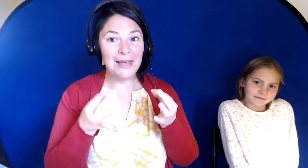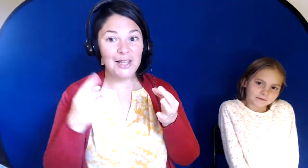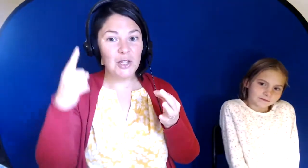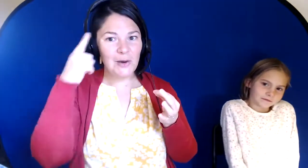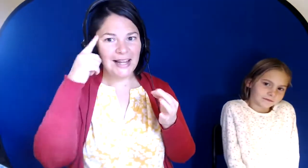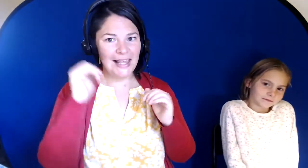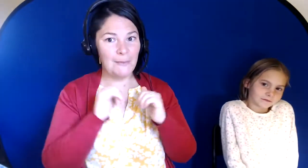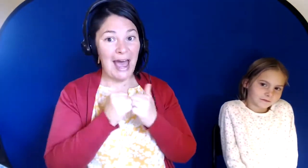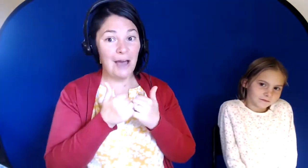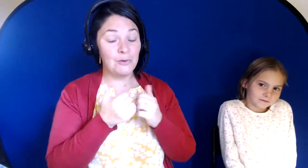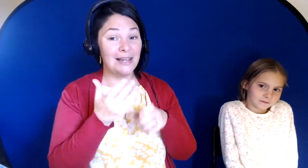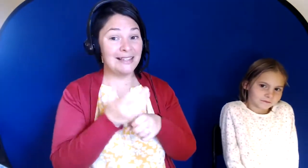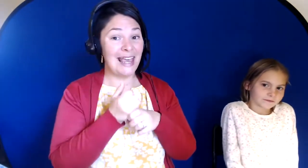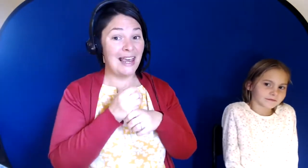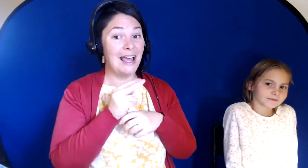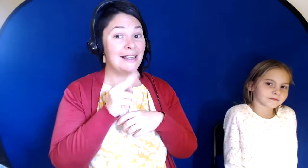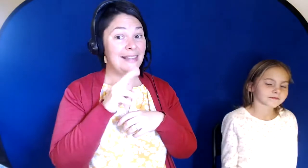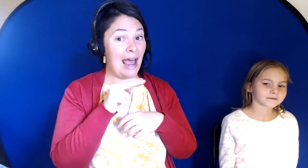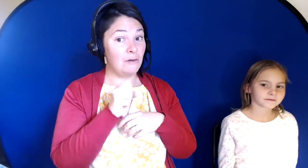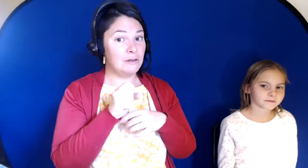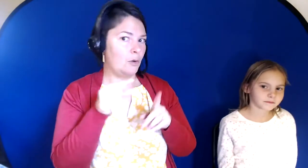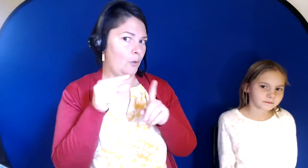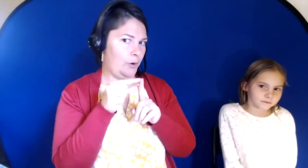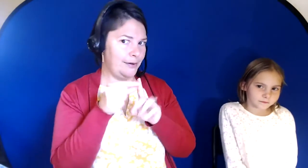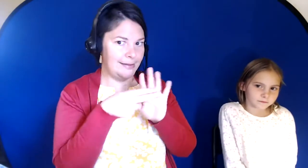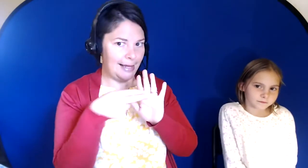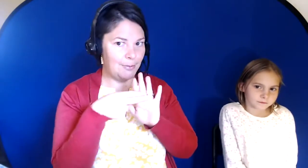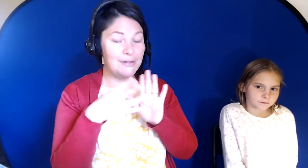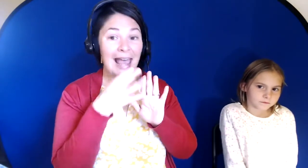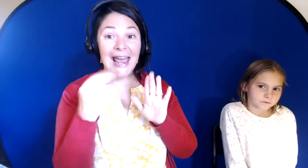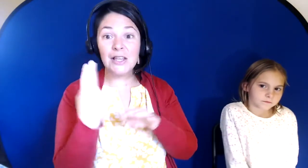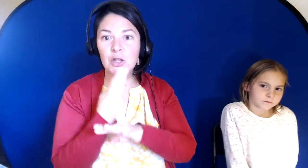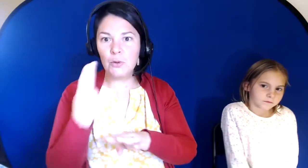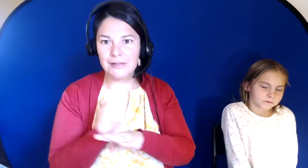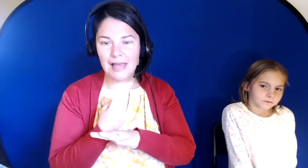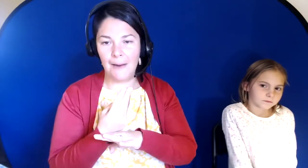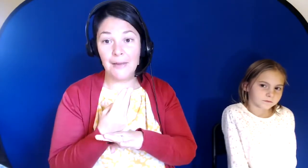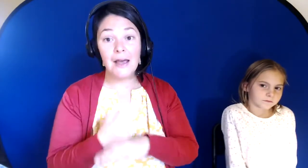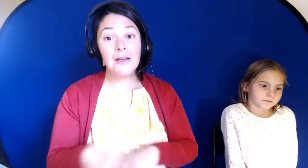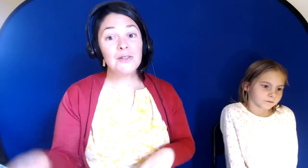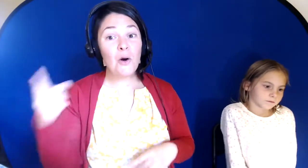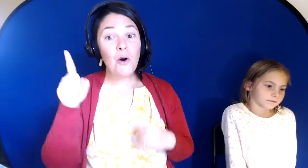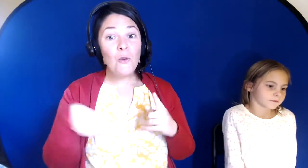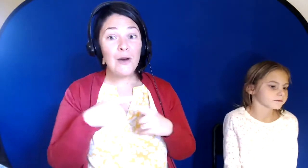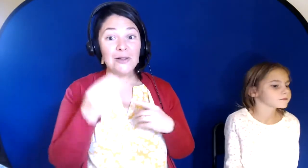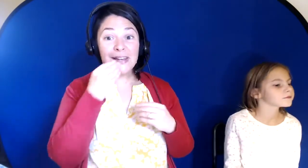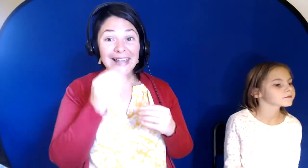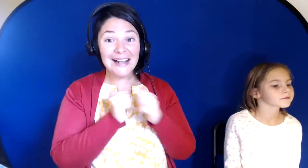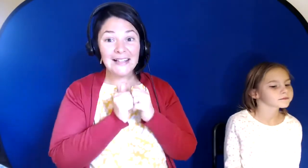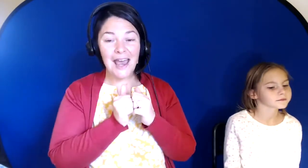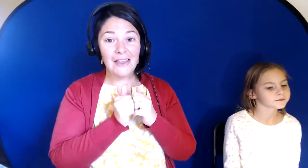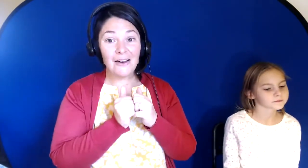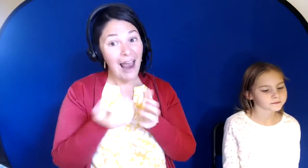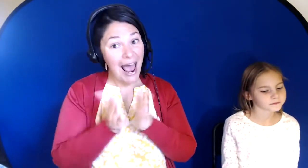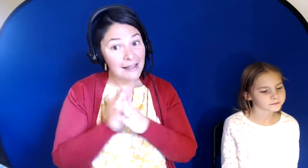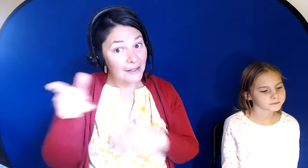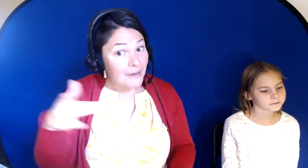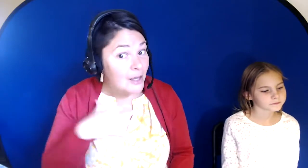you want to think about how you can take nouns, words, labels, and use them. So when you're eating together, ask, you